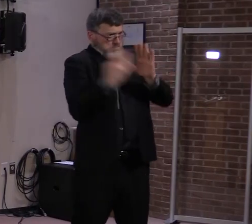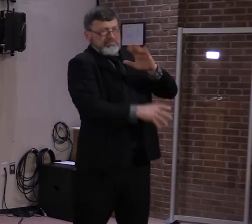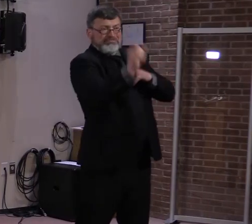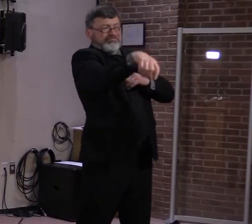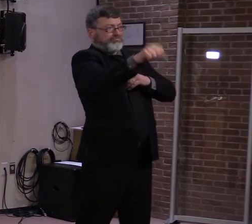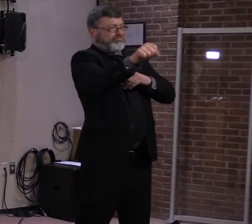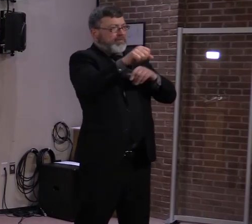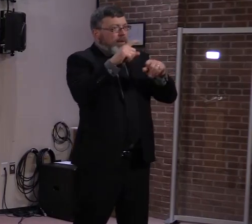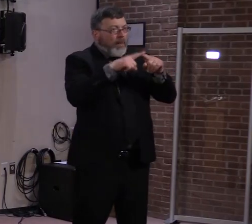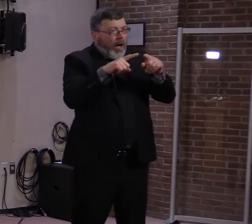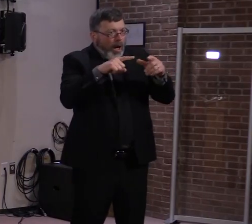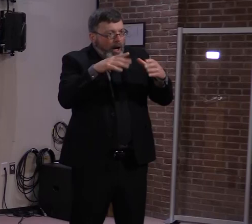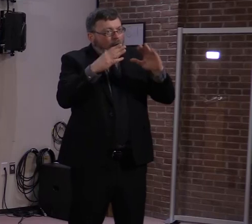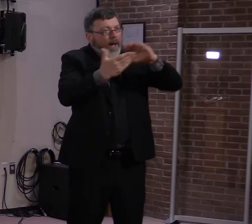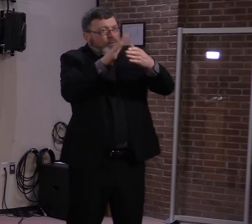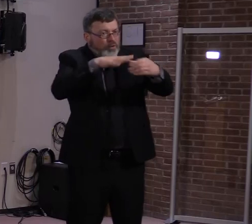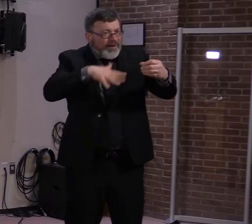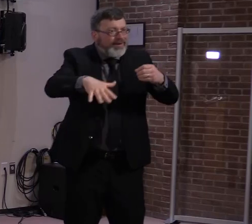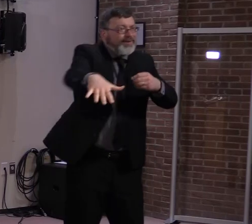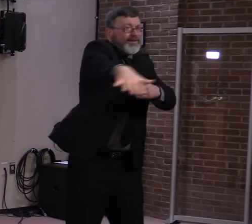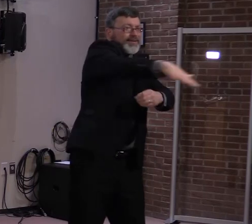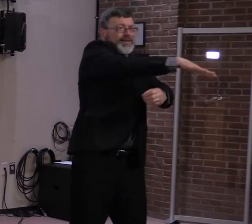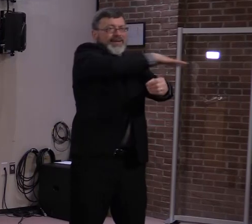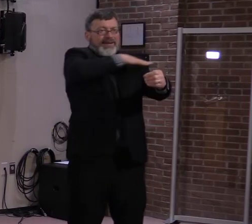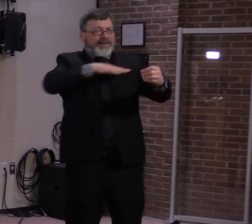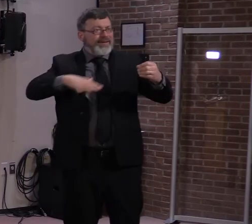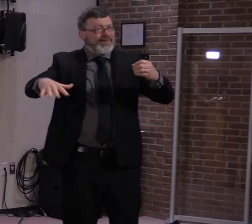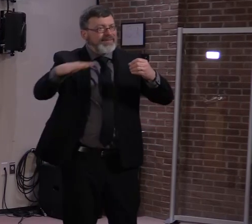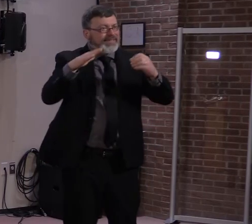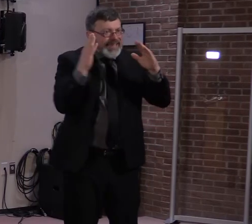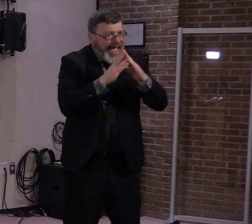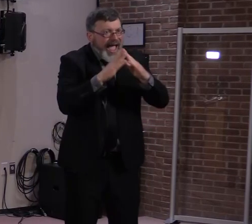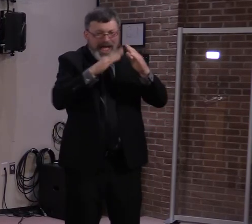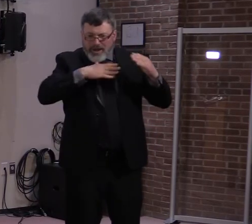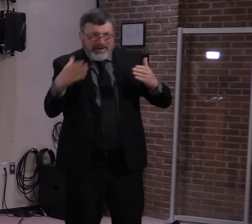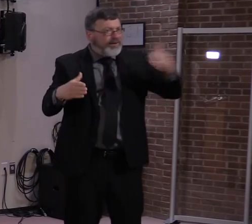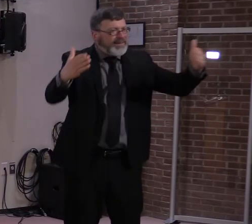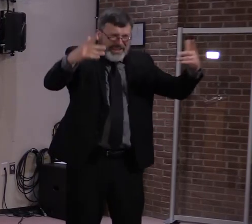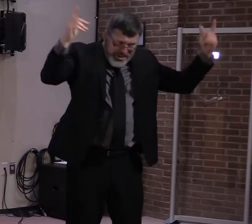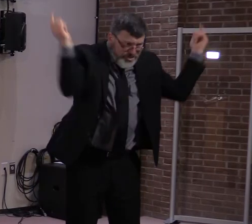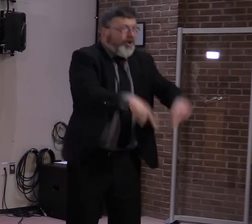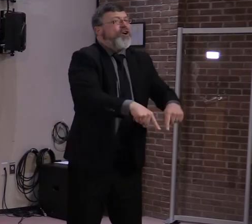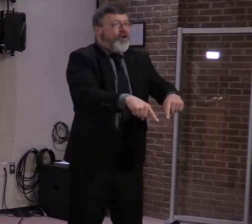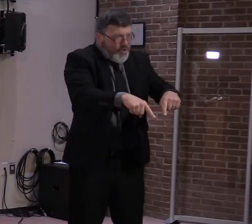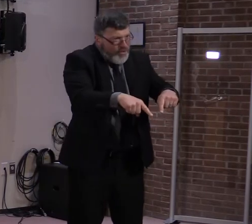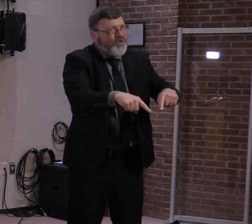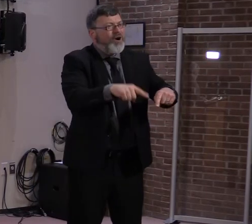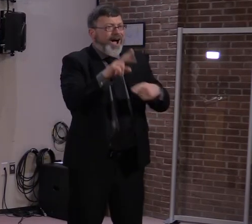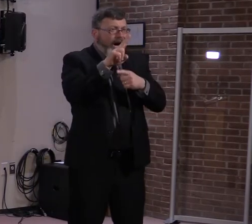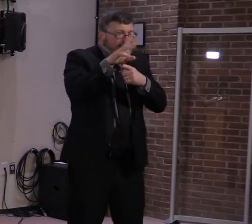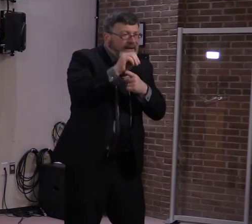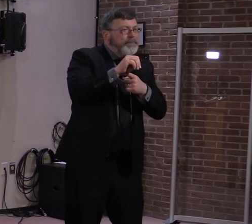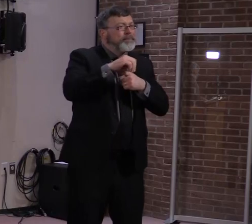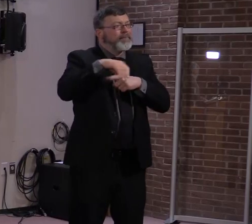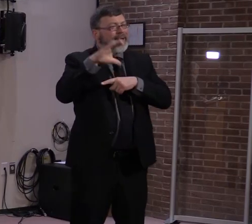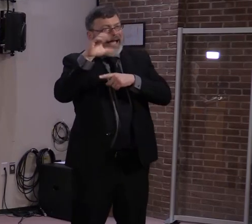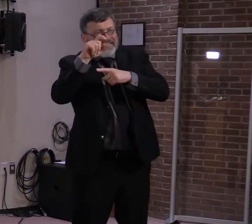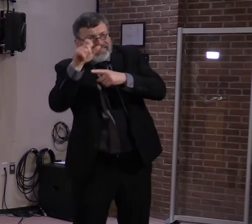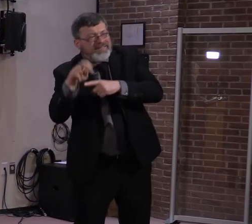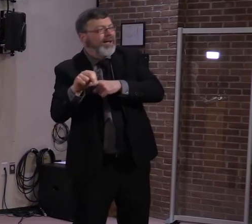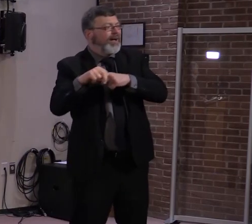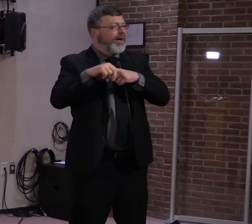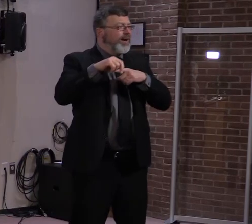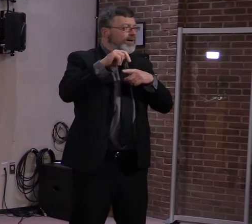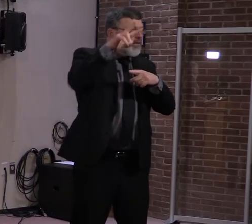this week in terms of the drive-through. We're going to continue that process as well. You'll see us